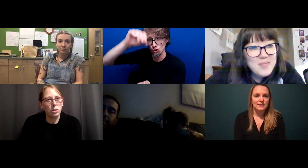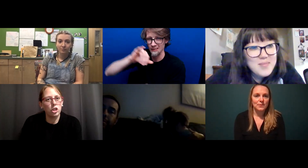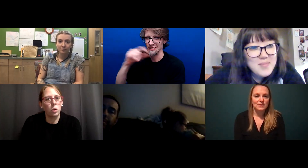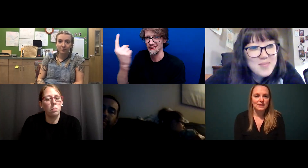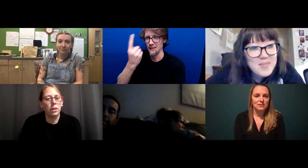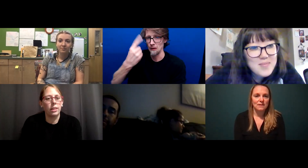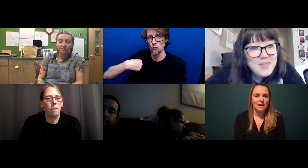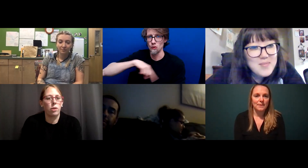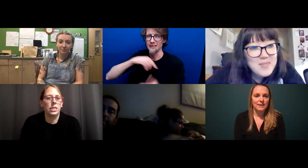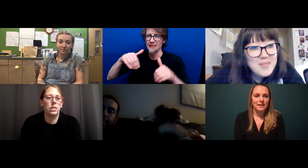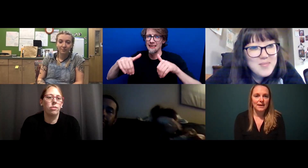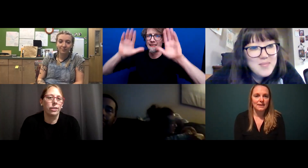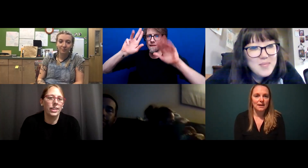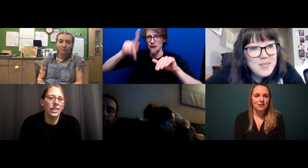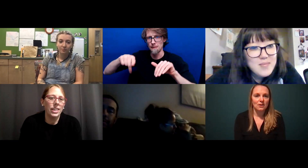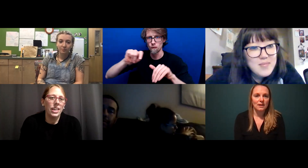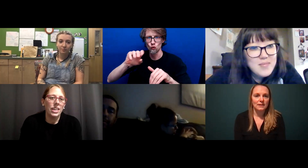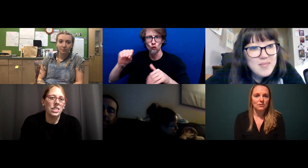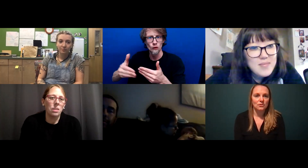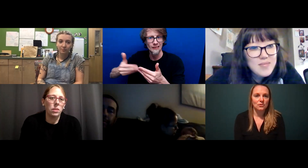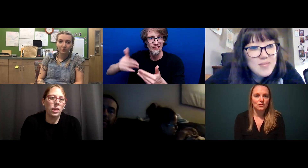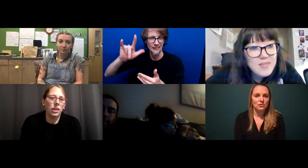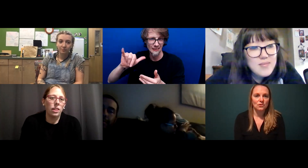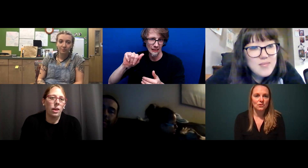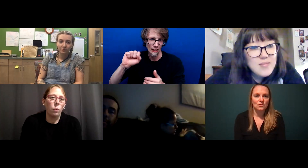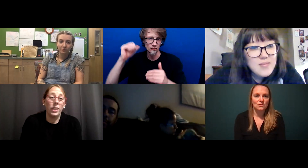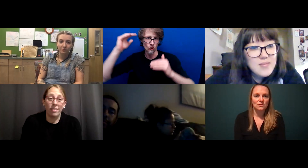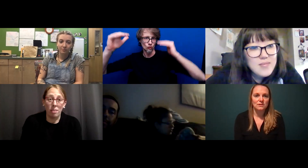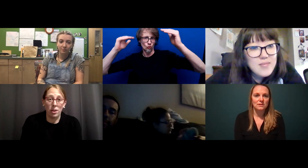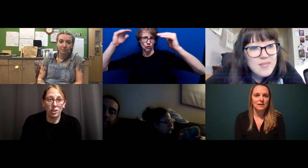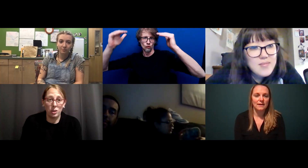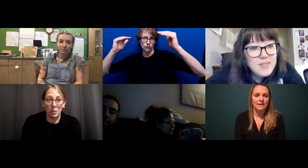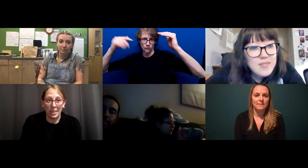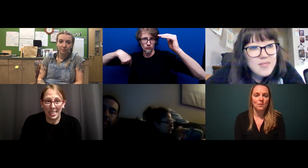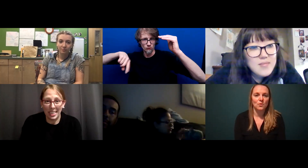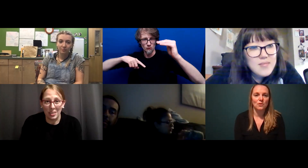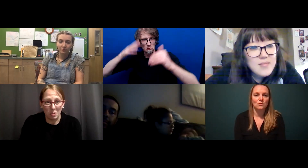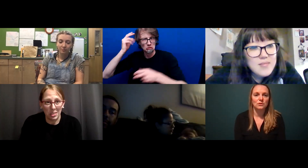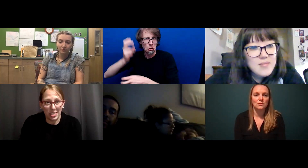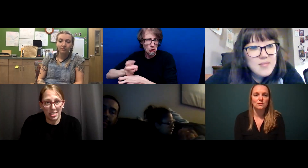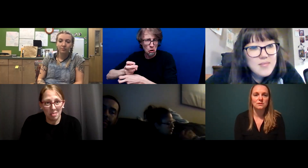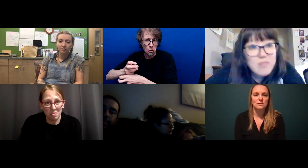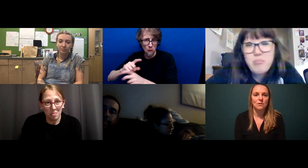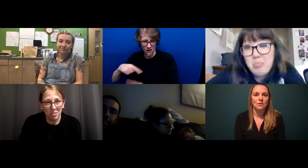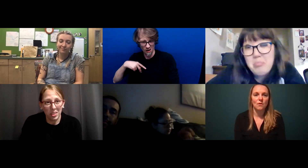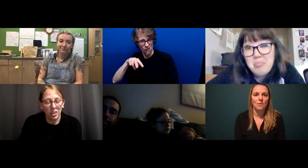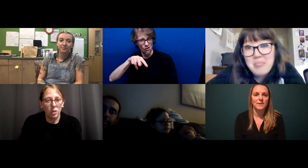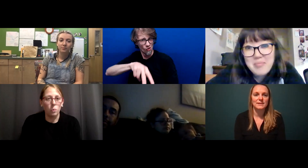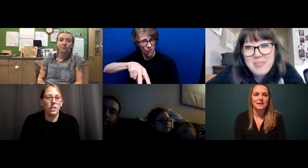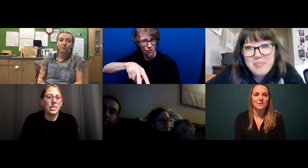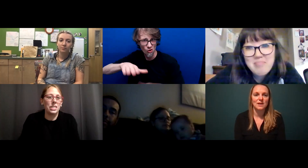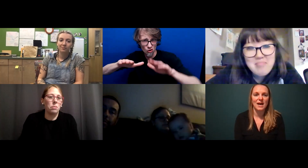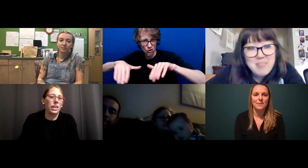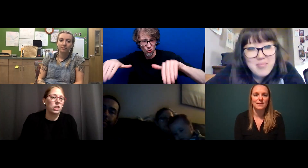It's really shown me that that process of learning is something that we give up on too easily as adults.